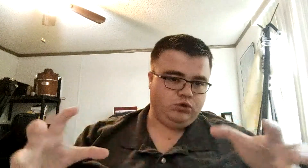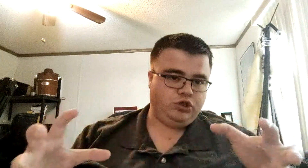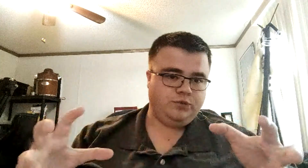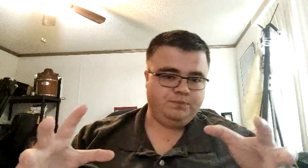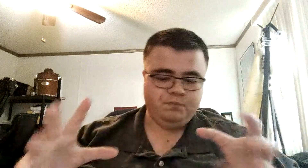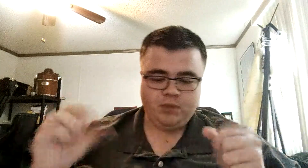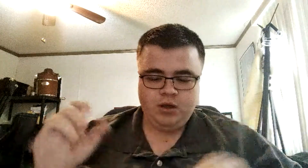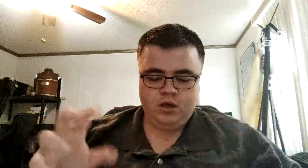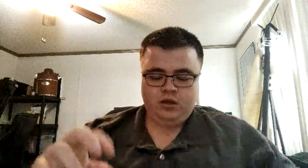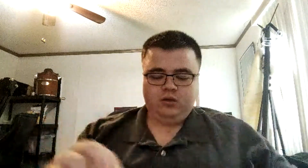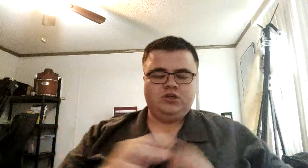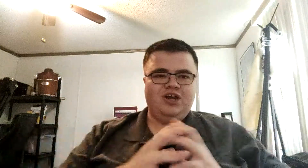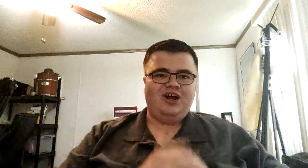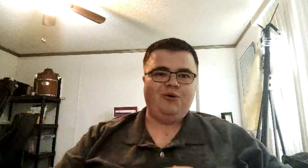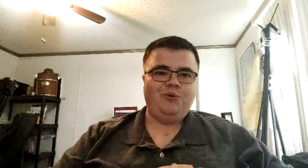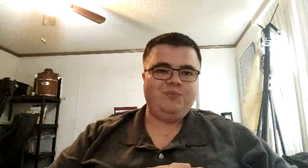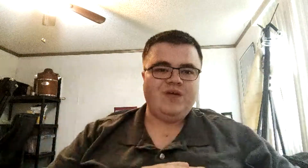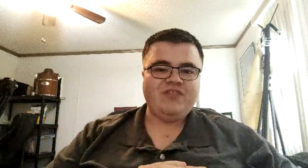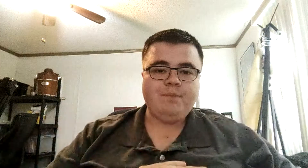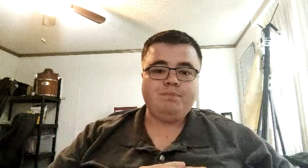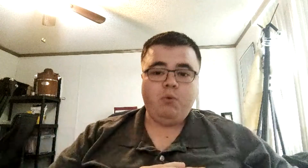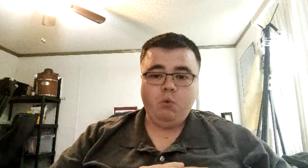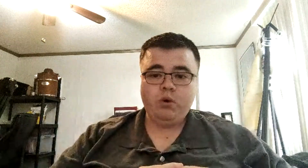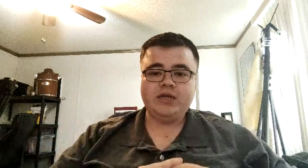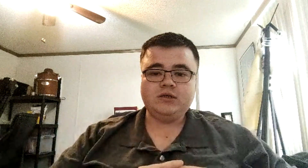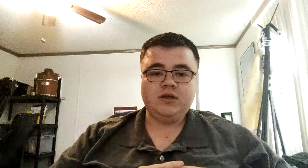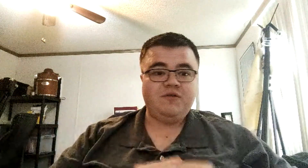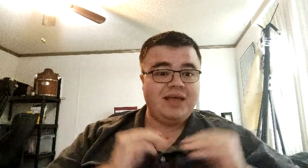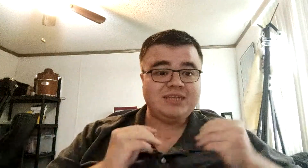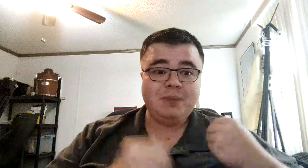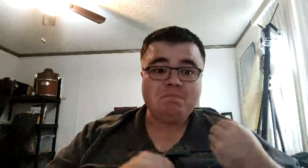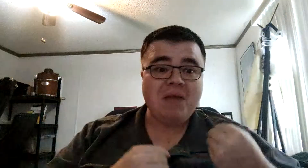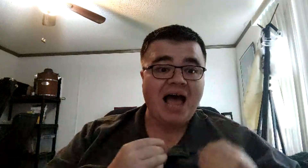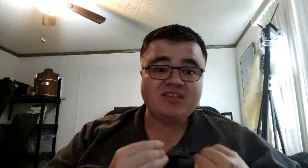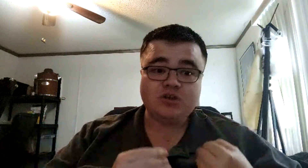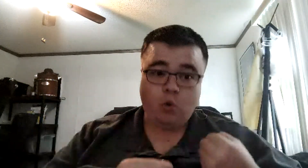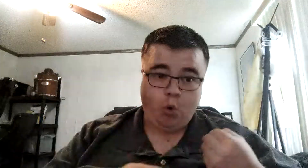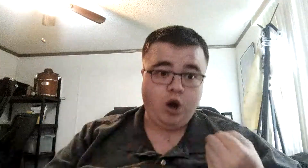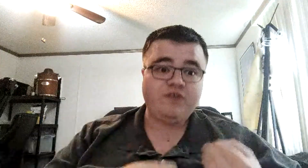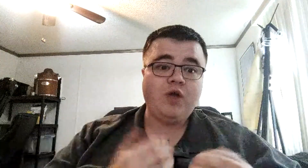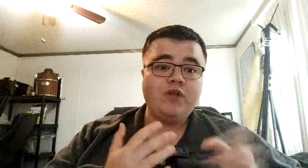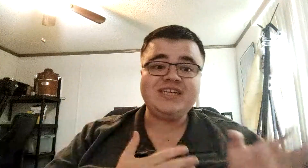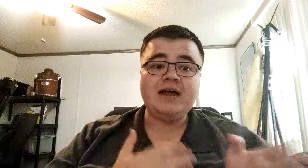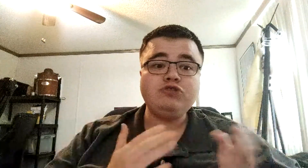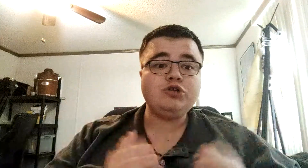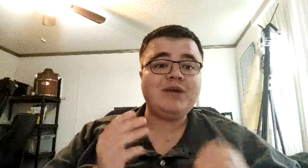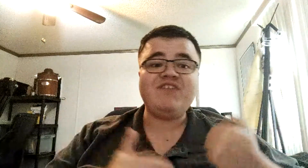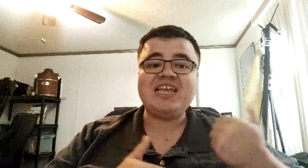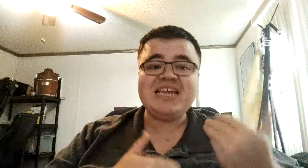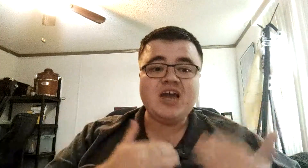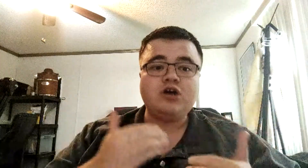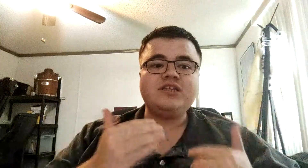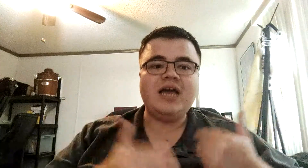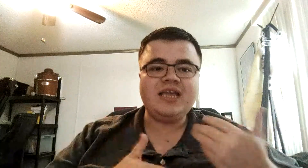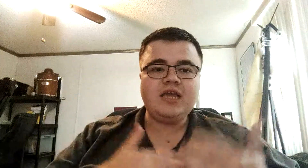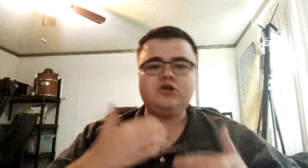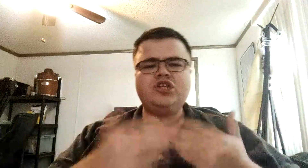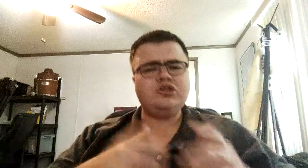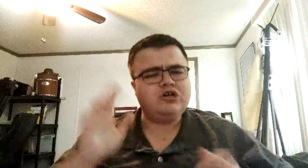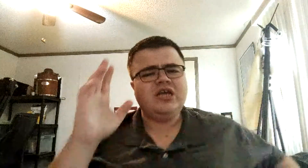language. So at that point, it's been passed on. The deaf children for years and years and years.